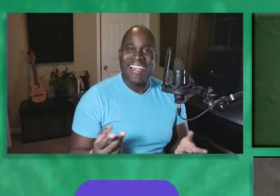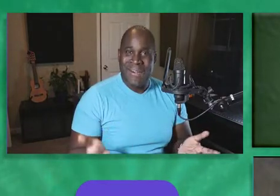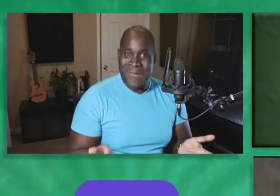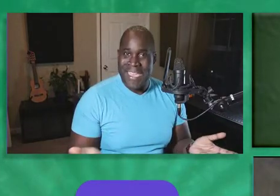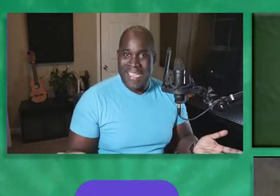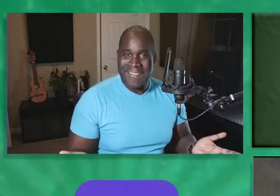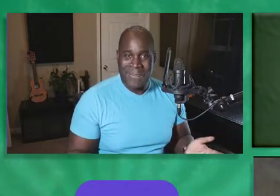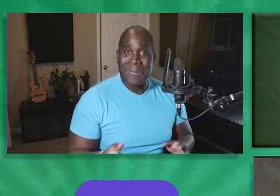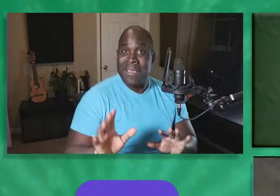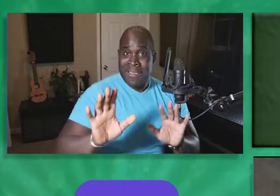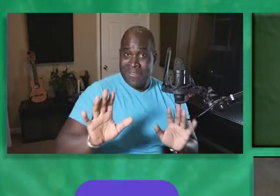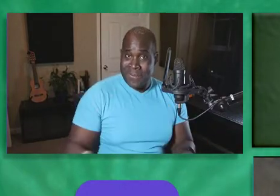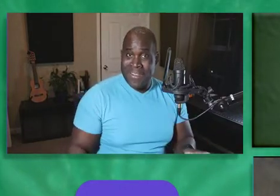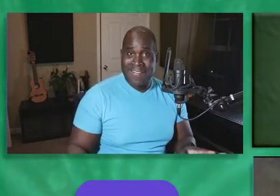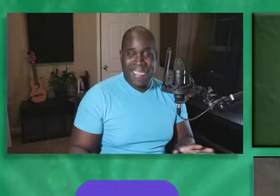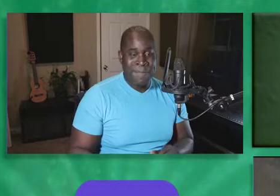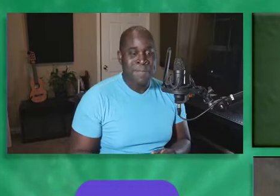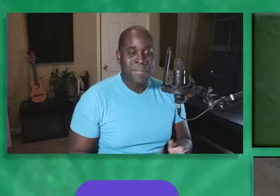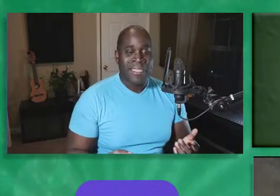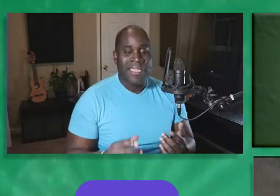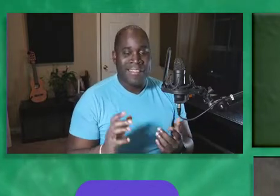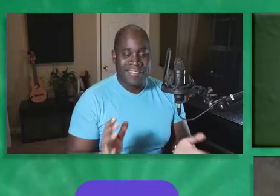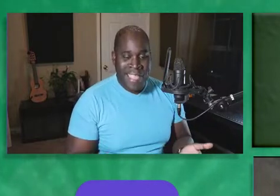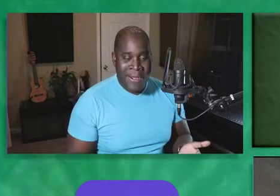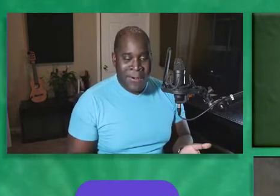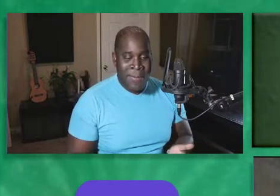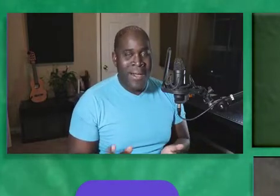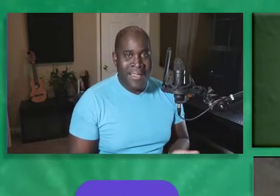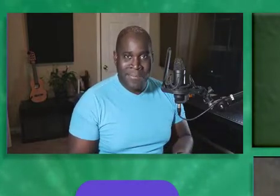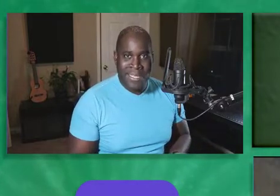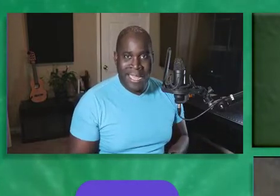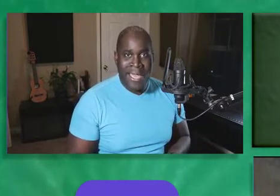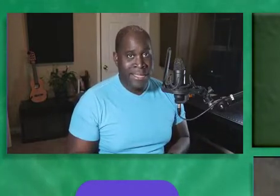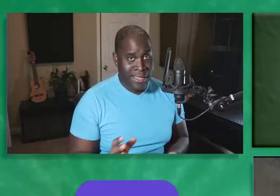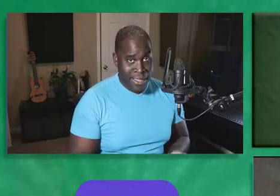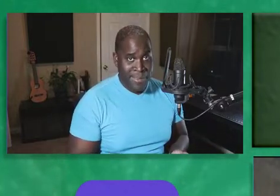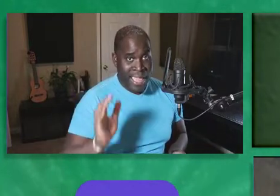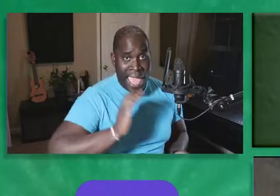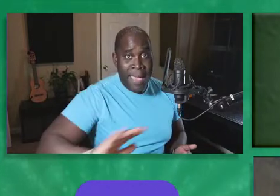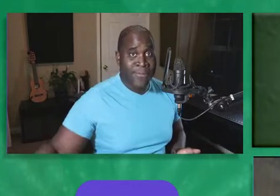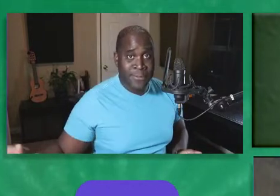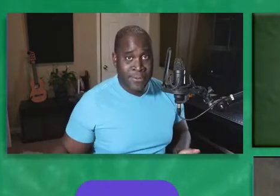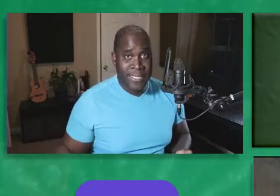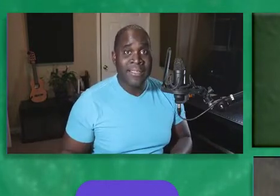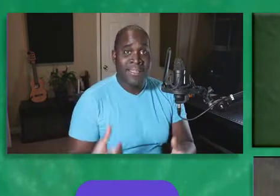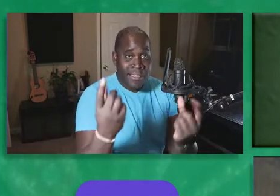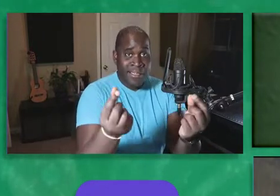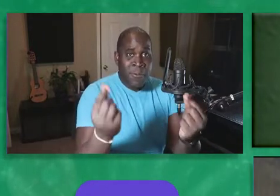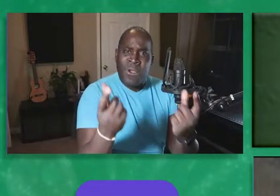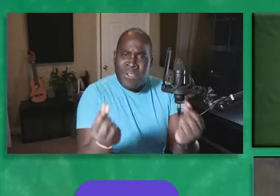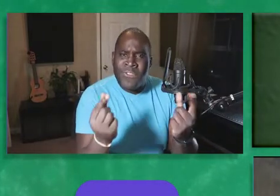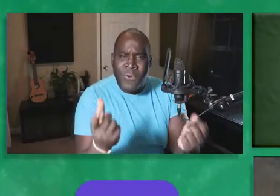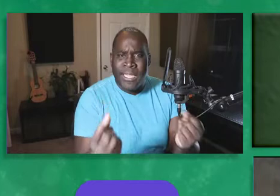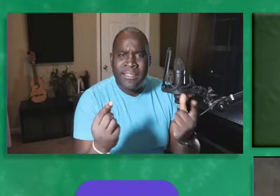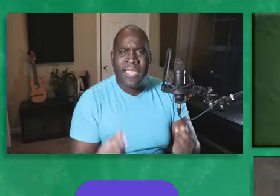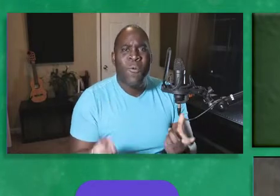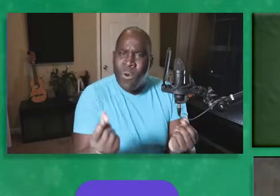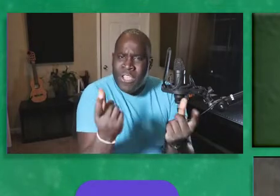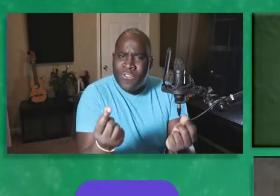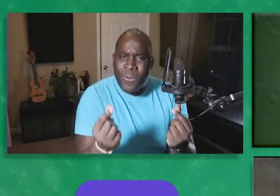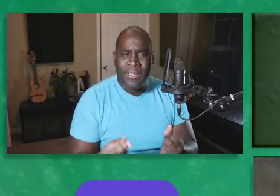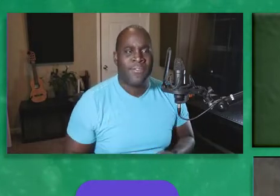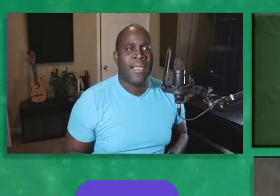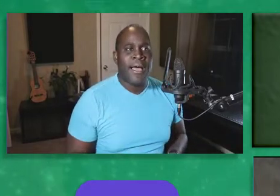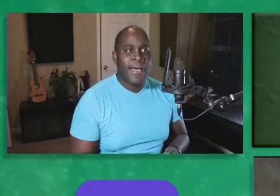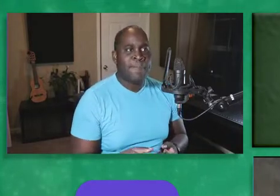vocabulary of ASL to an extent. Standard, possibly not. Common, absolutely. What are you doing? Like, what